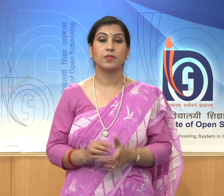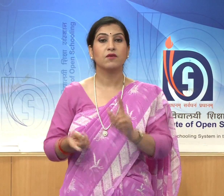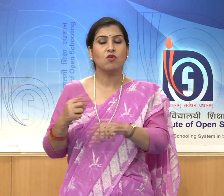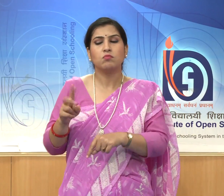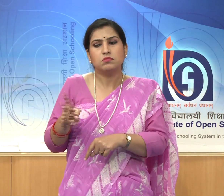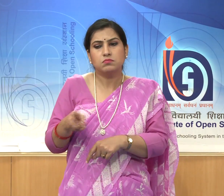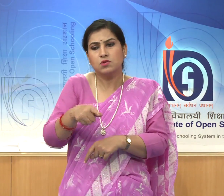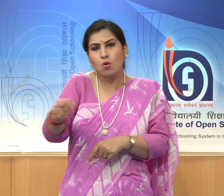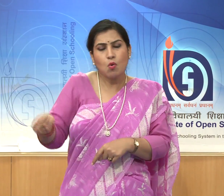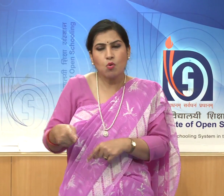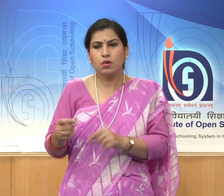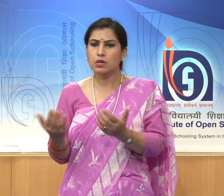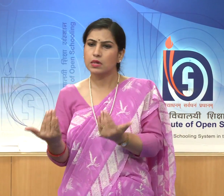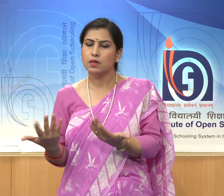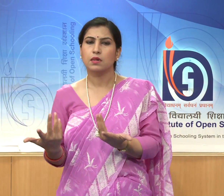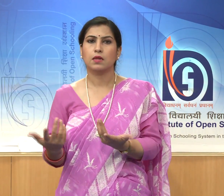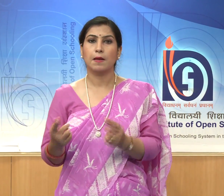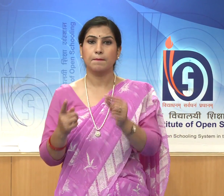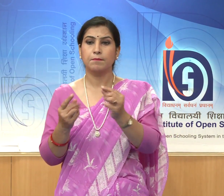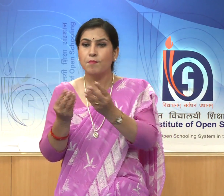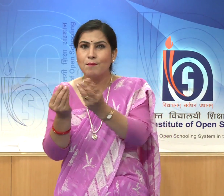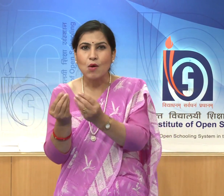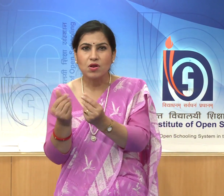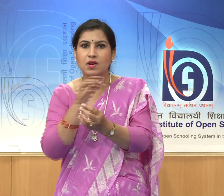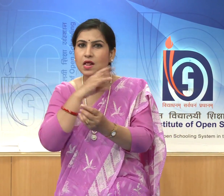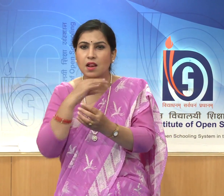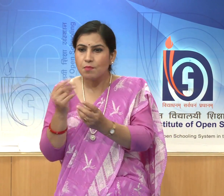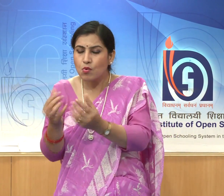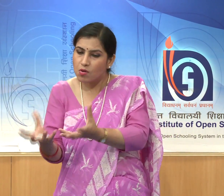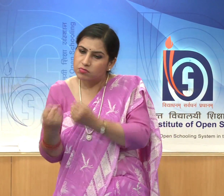from locally available pigments.